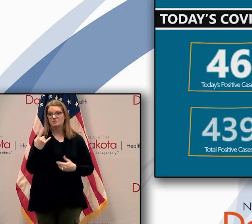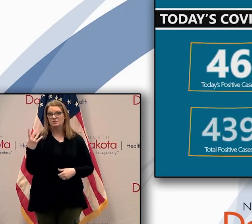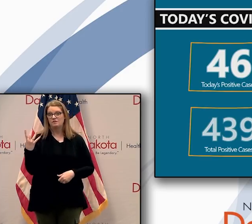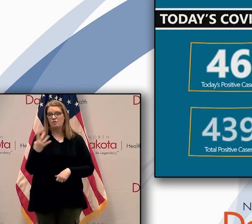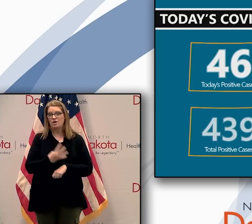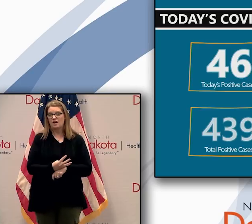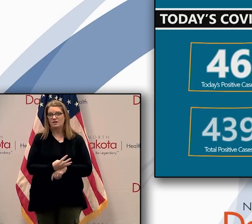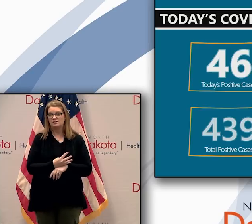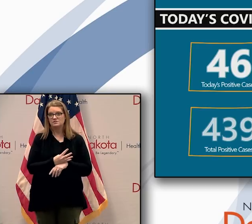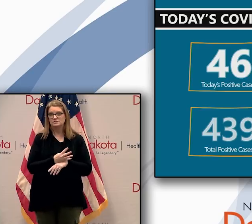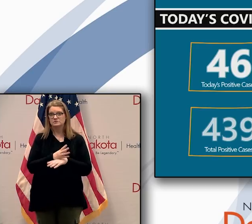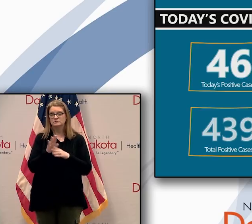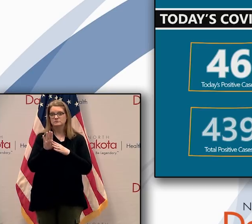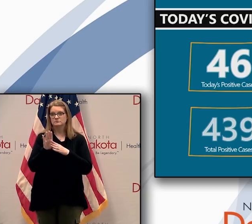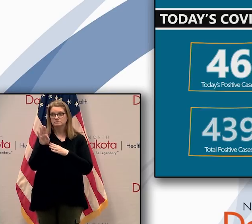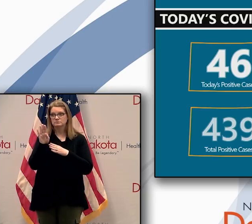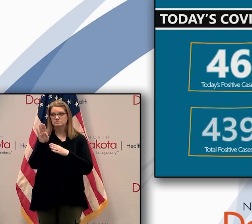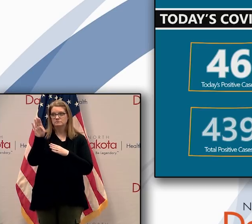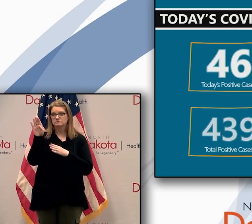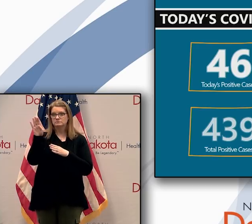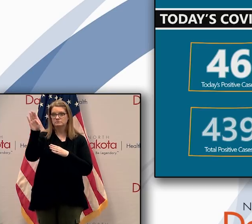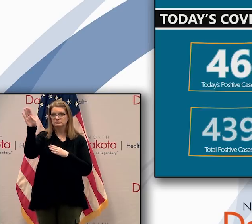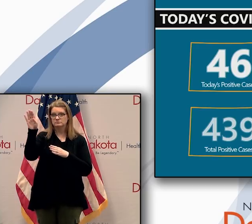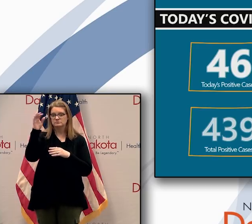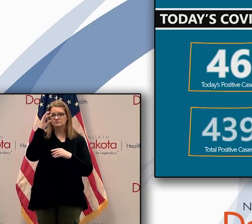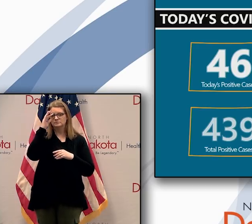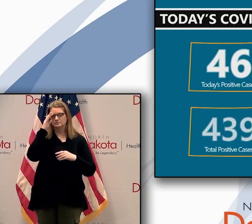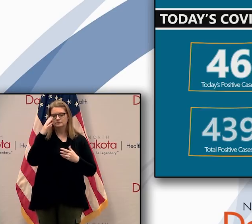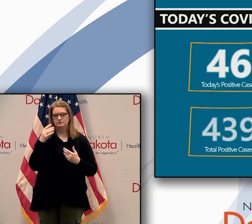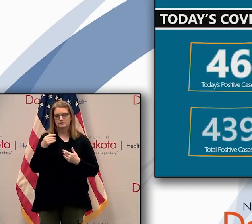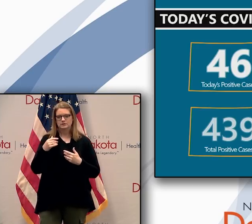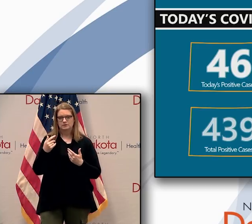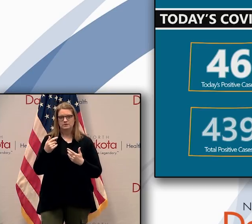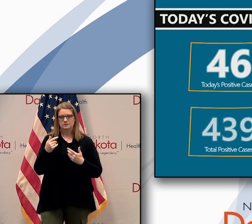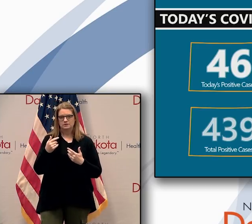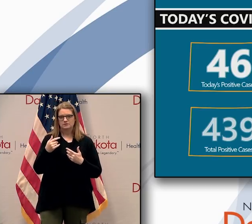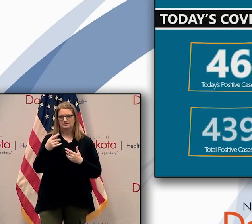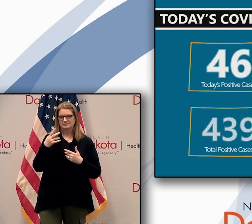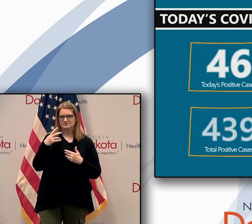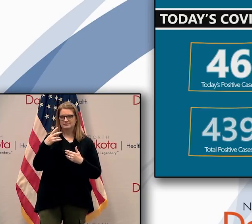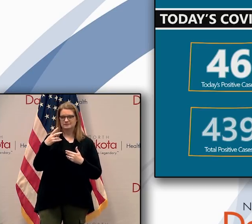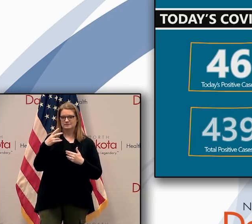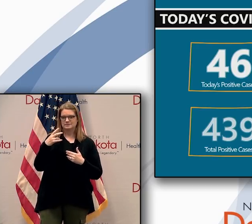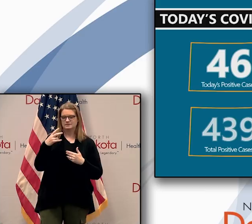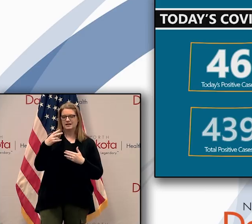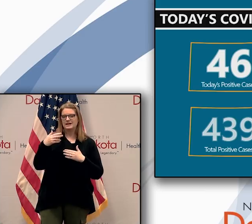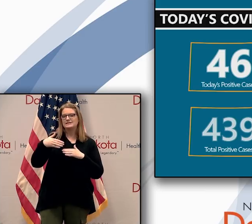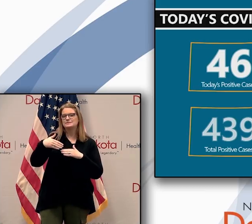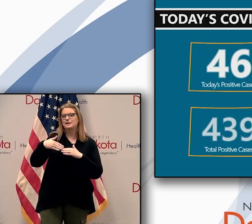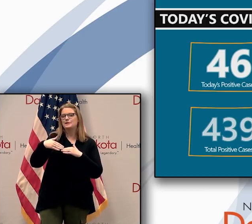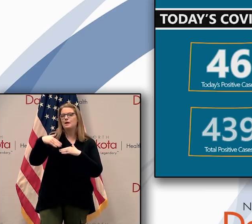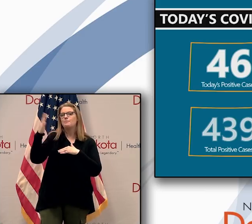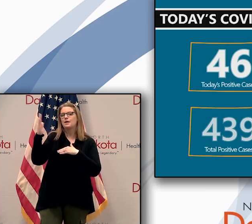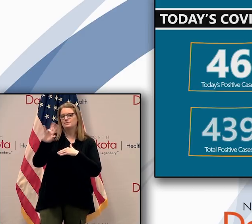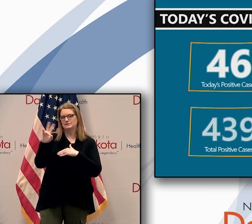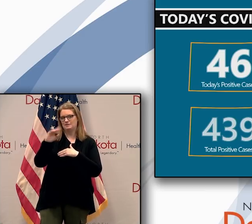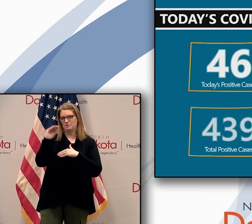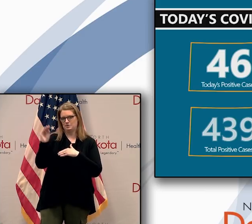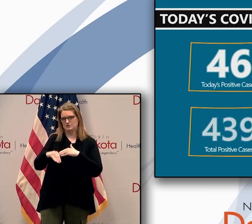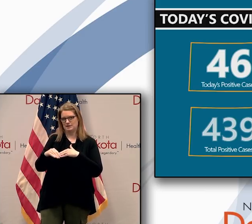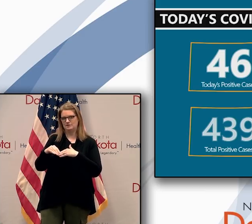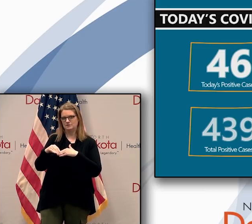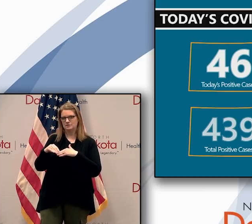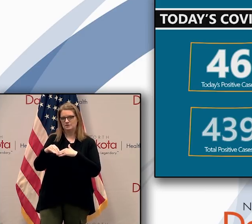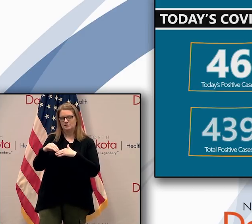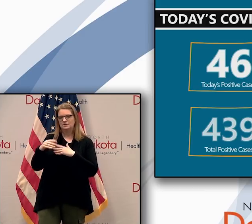a three of the last 4 days we've had a higher than 7%